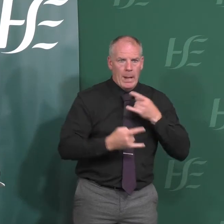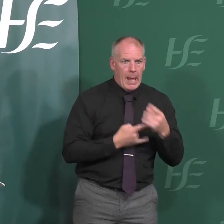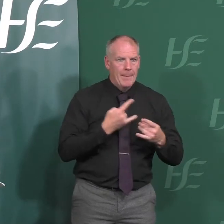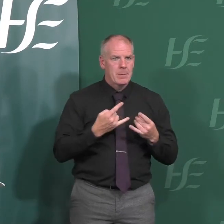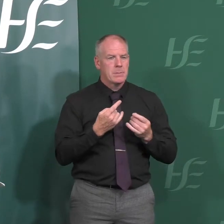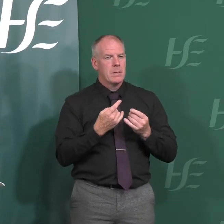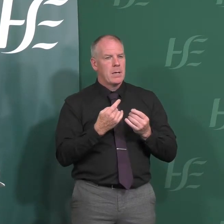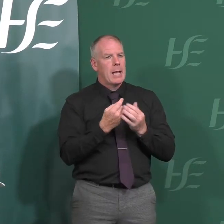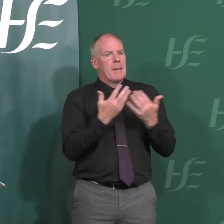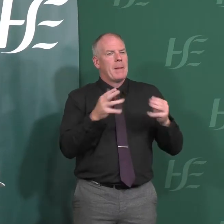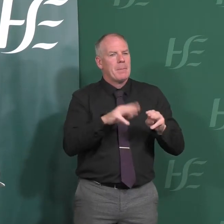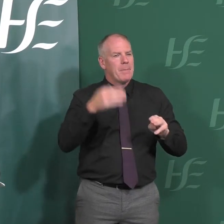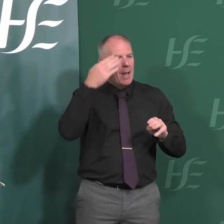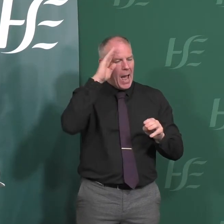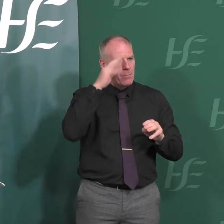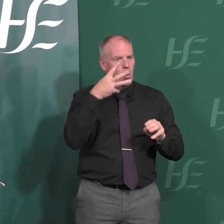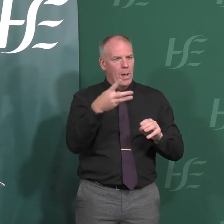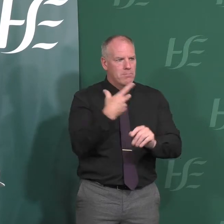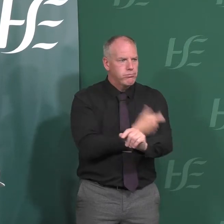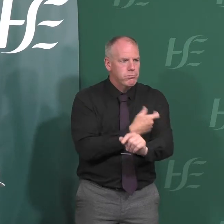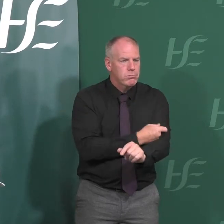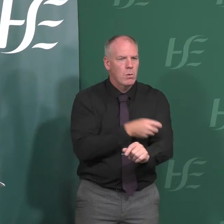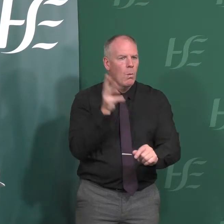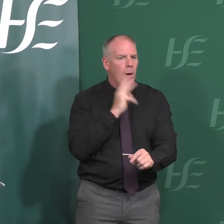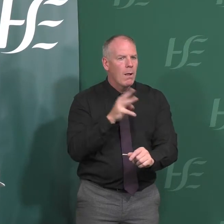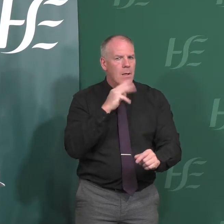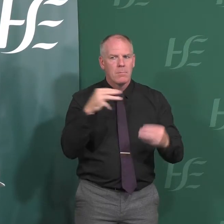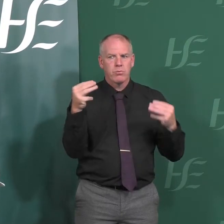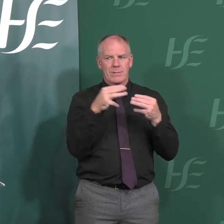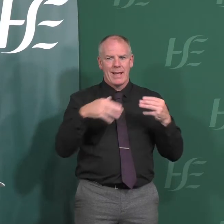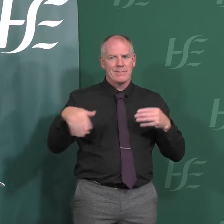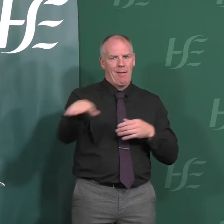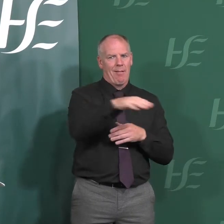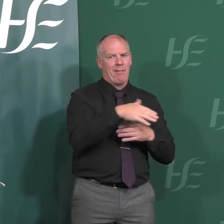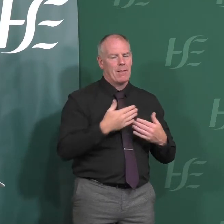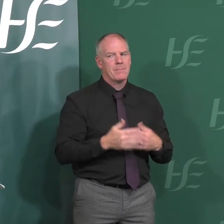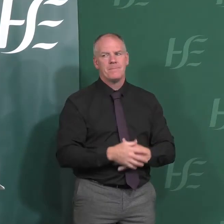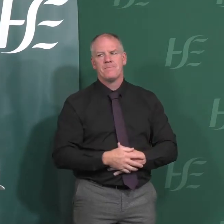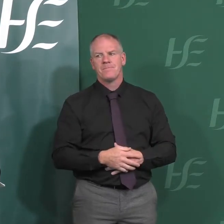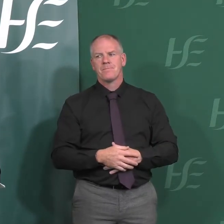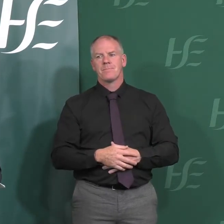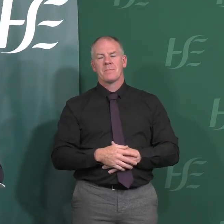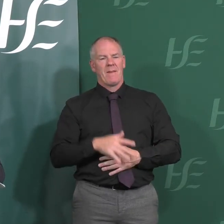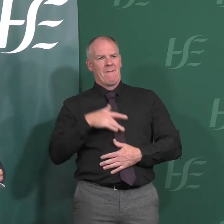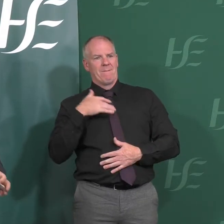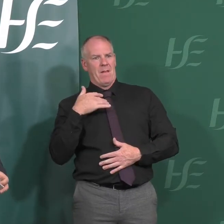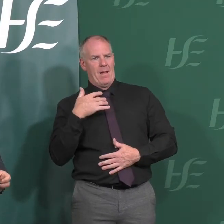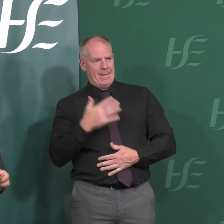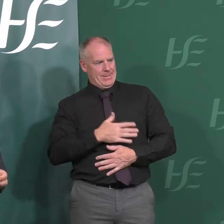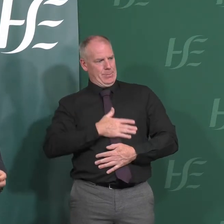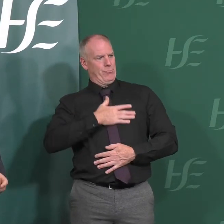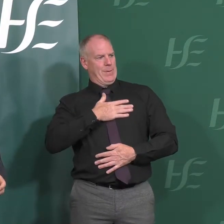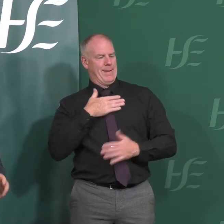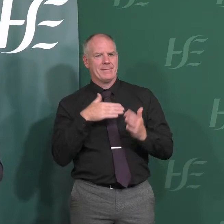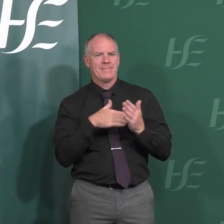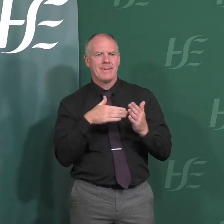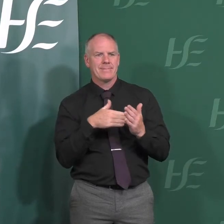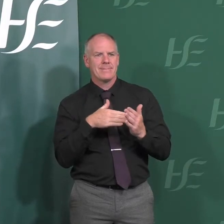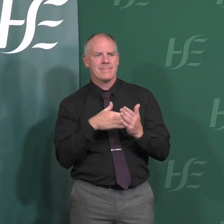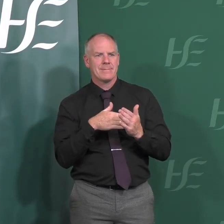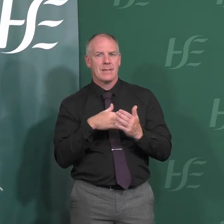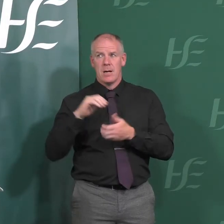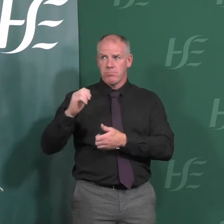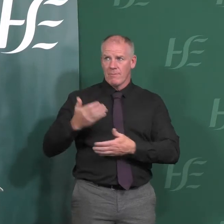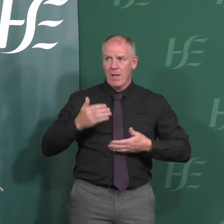the uptake would be in Ireland to protect the public overall. But we've been greatly surprised.